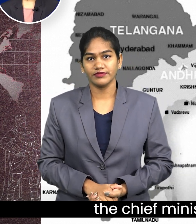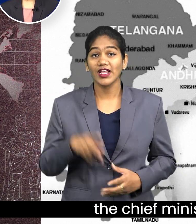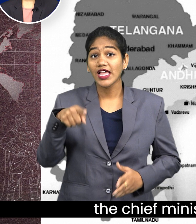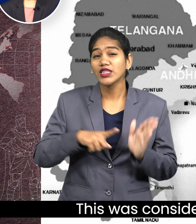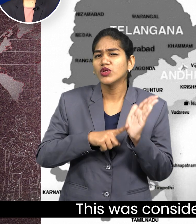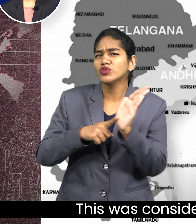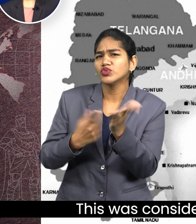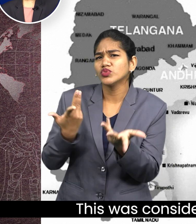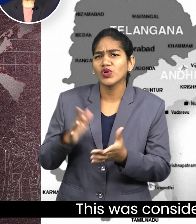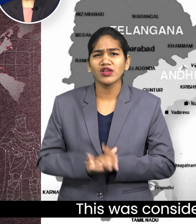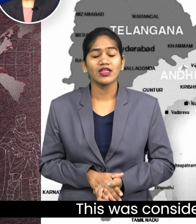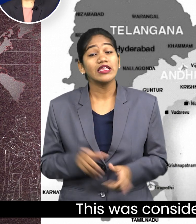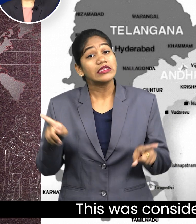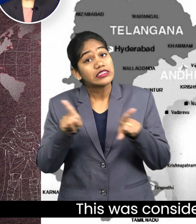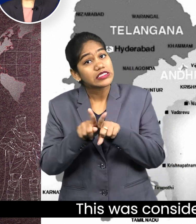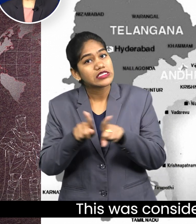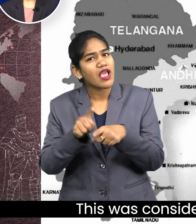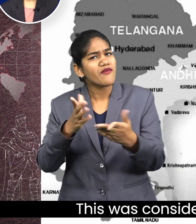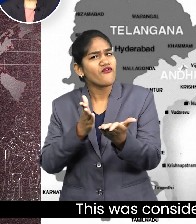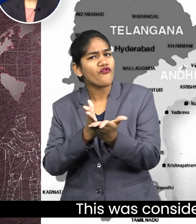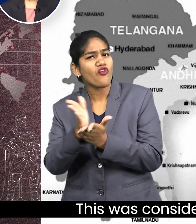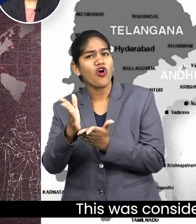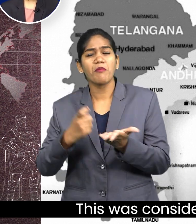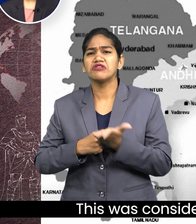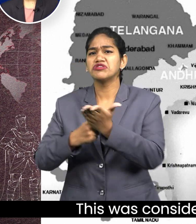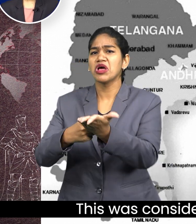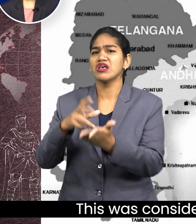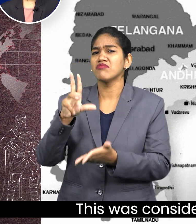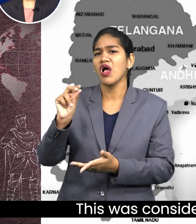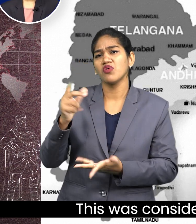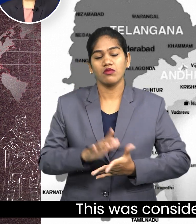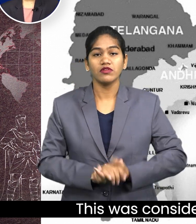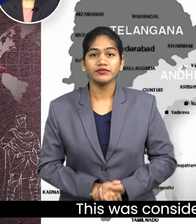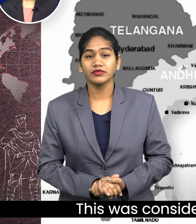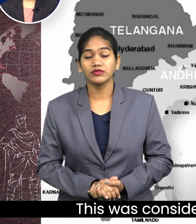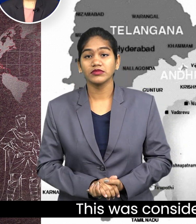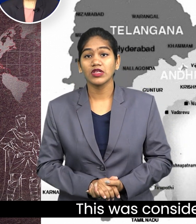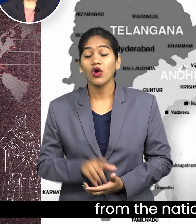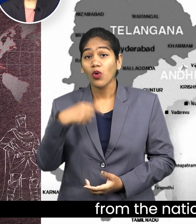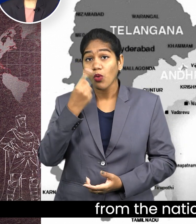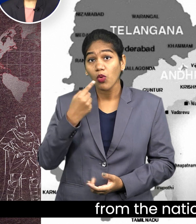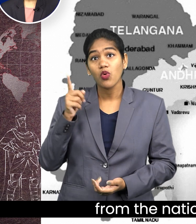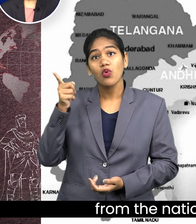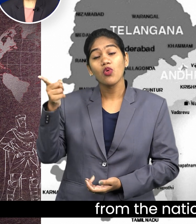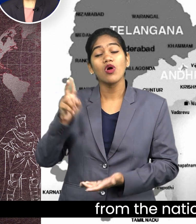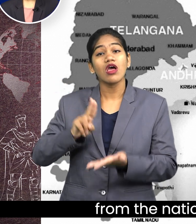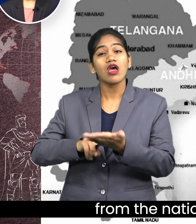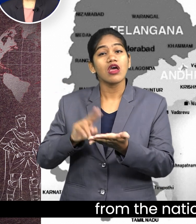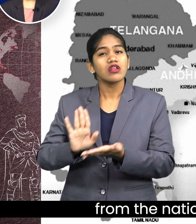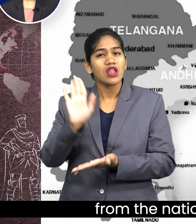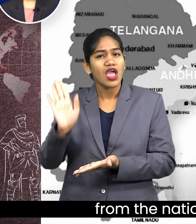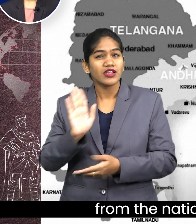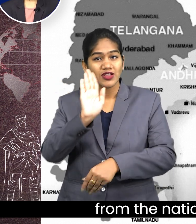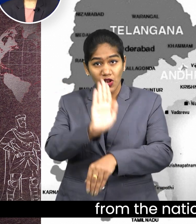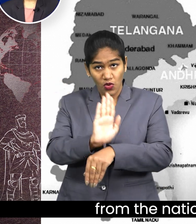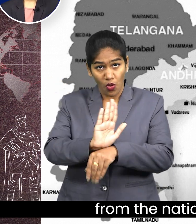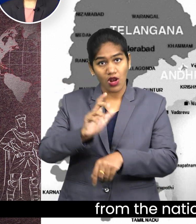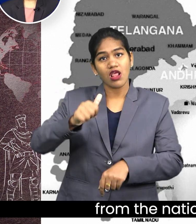This was considered as a form of disrespect from the National Congress leadership